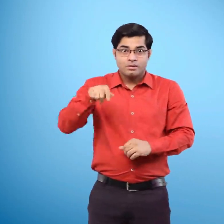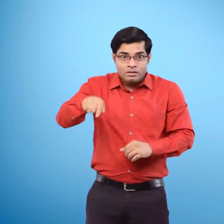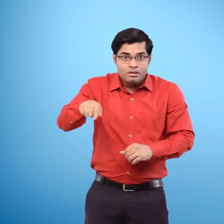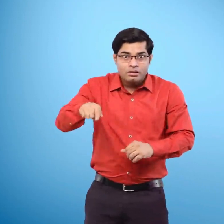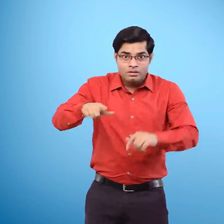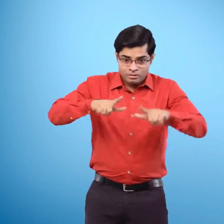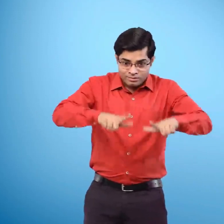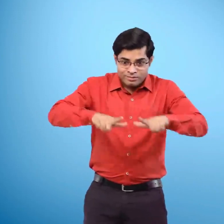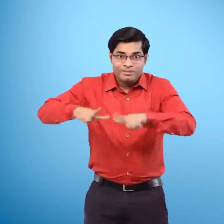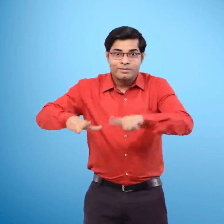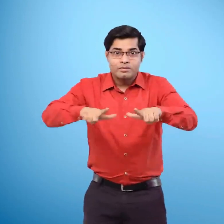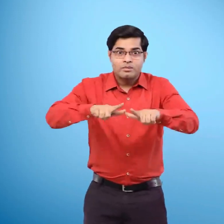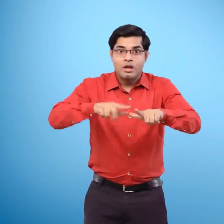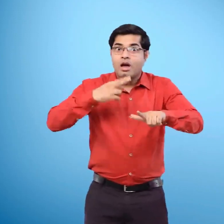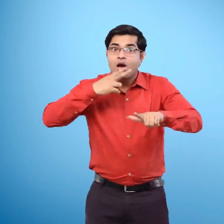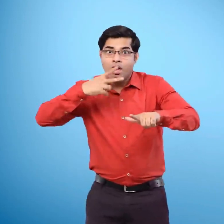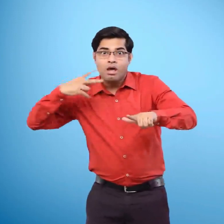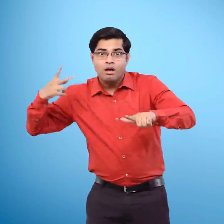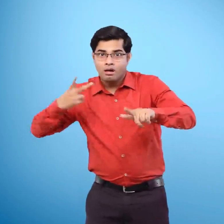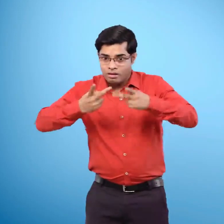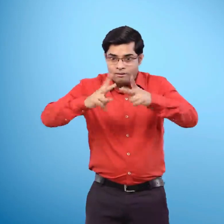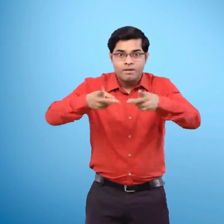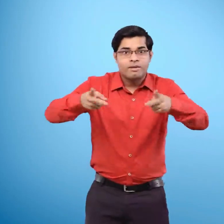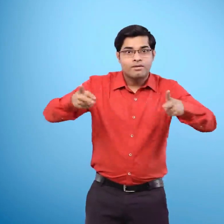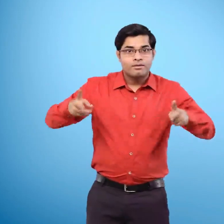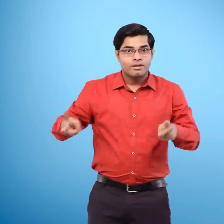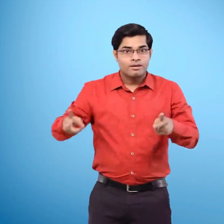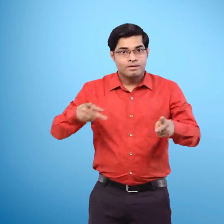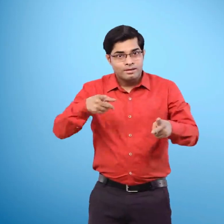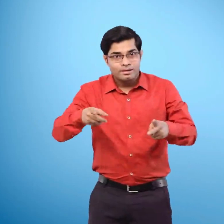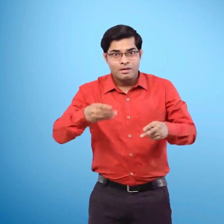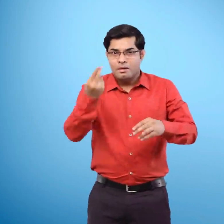The tiles used were of different colors and designs.